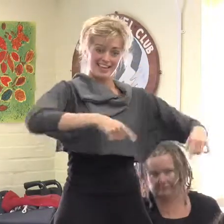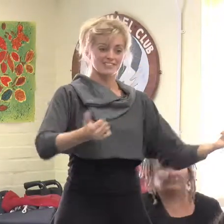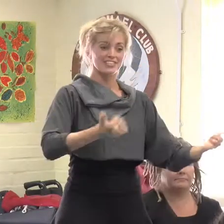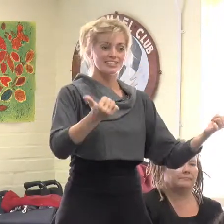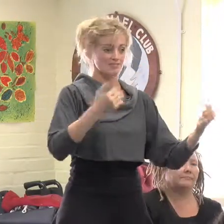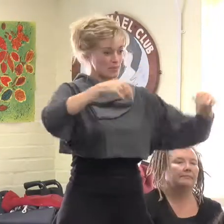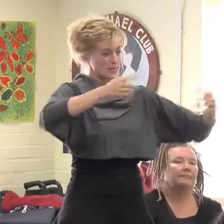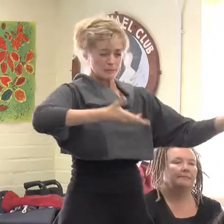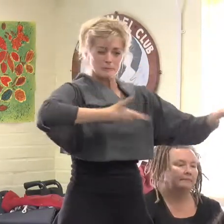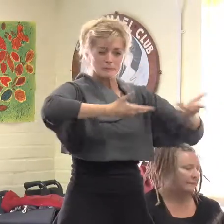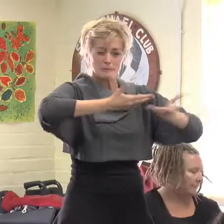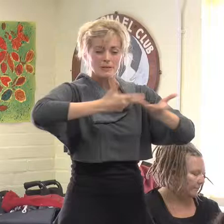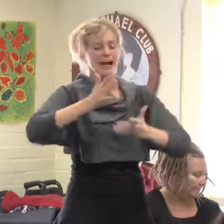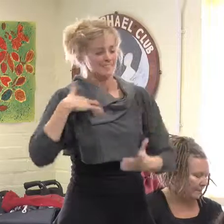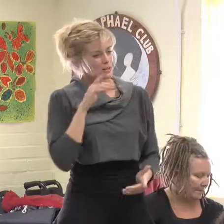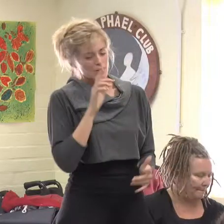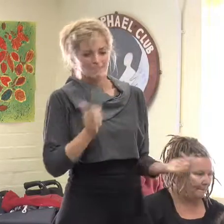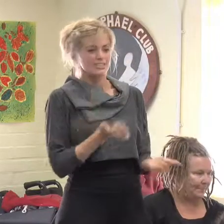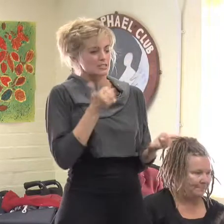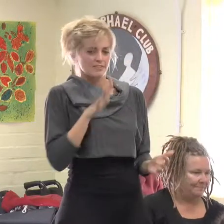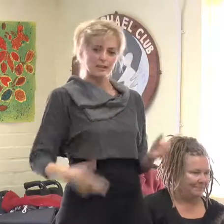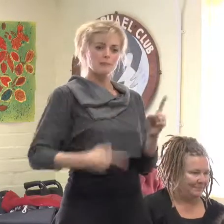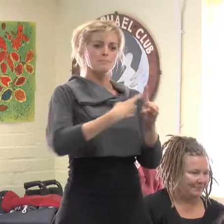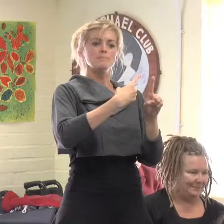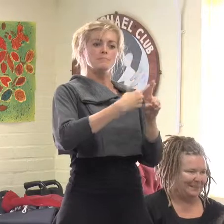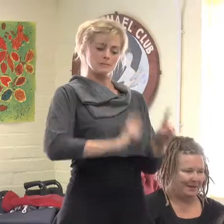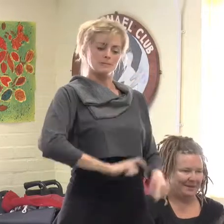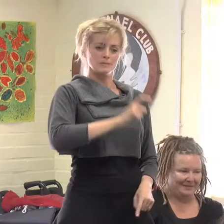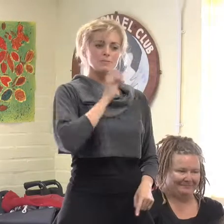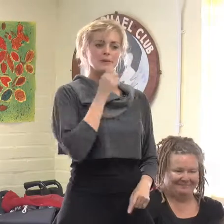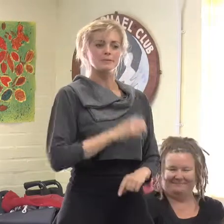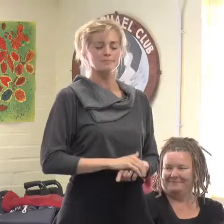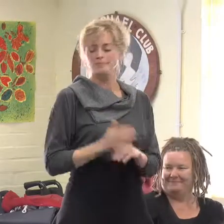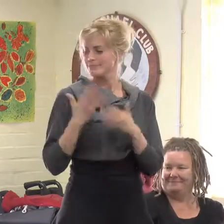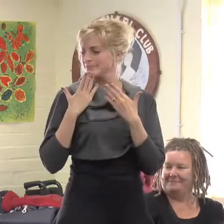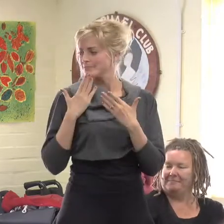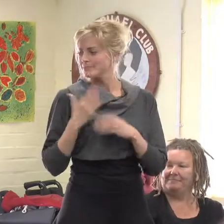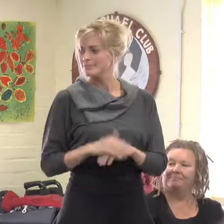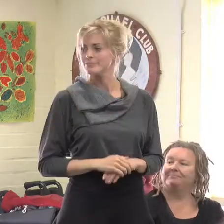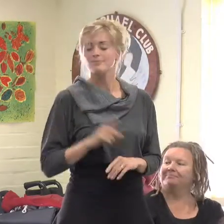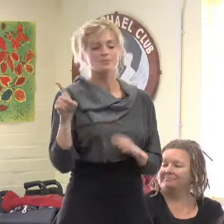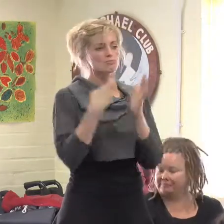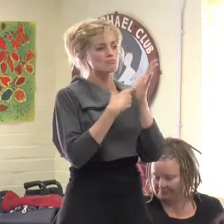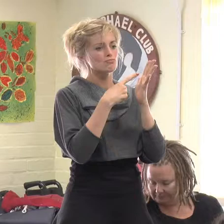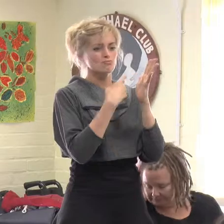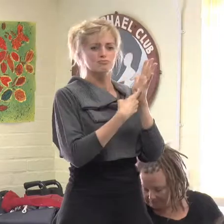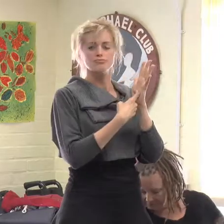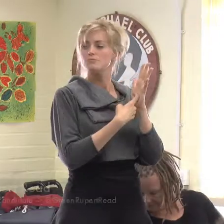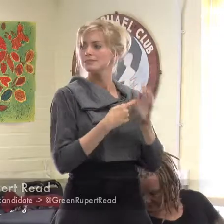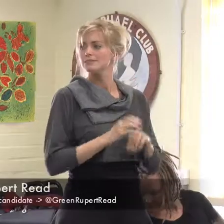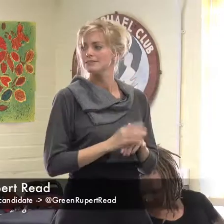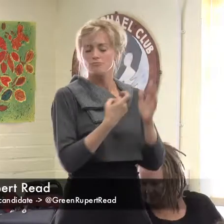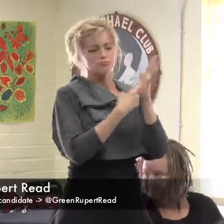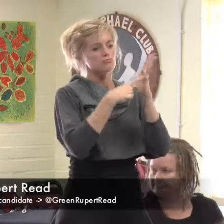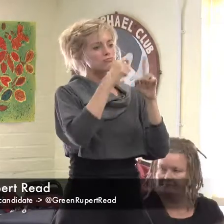from this hustings than many of the ones I go to. Thank you for inviting me. Thank you, Daniel. Rupert.